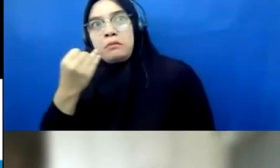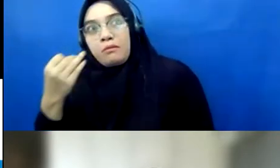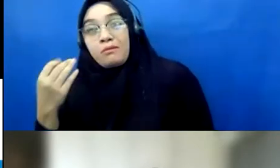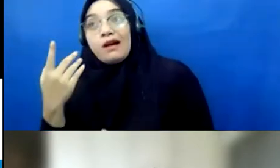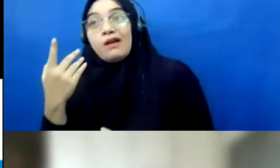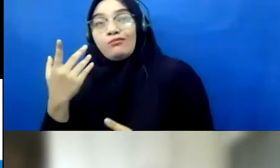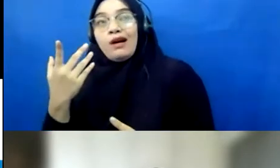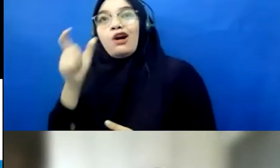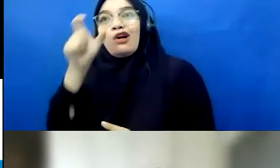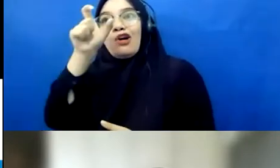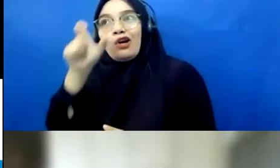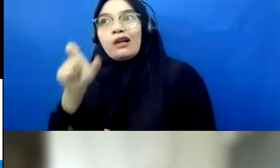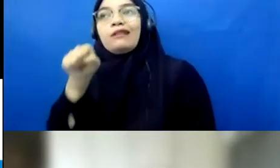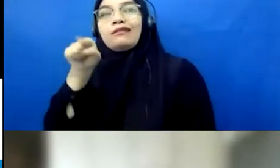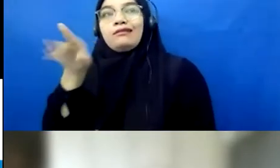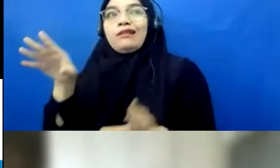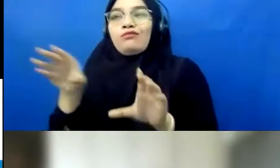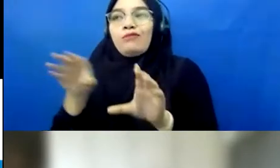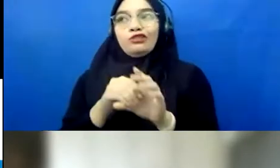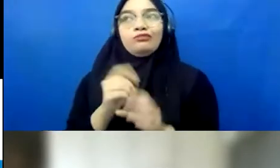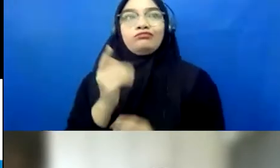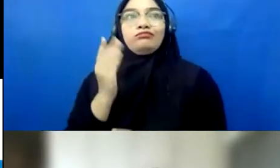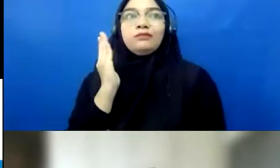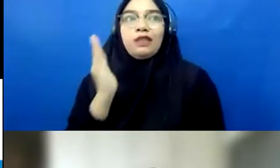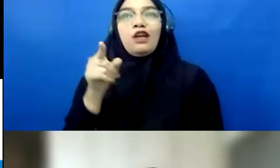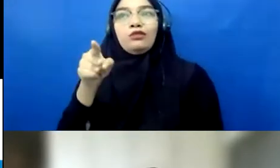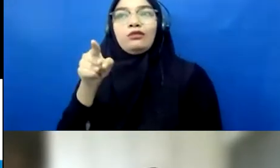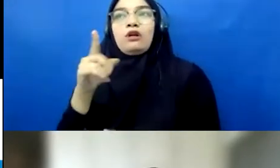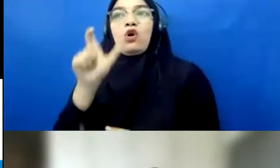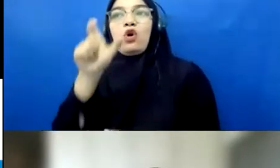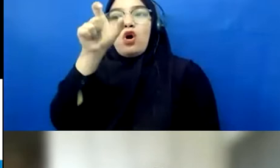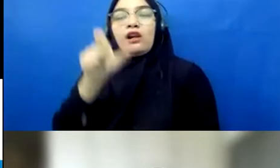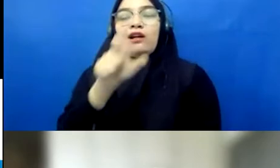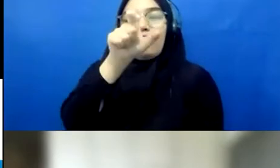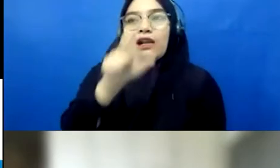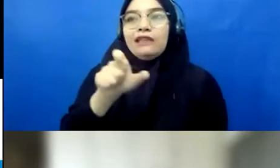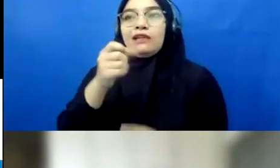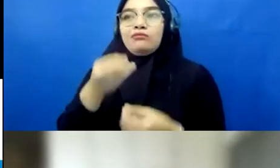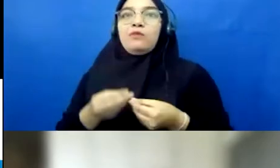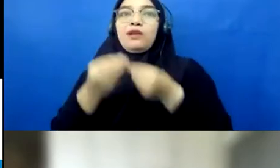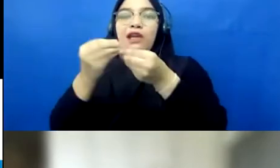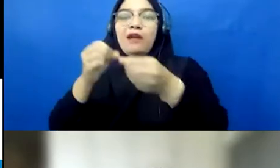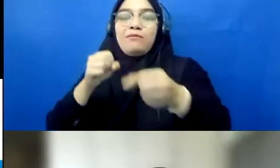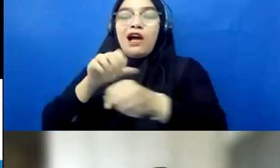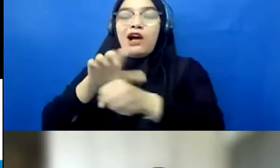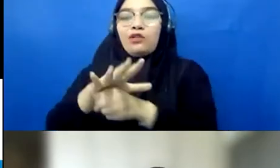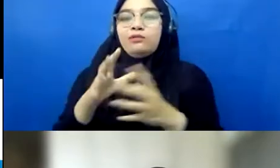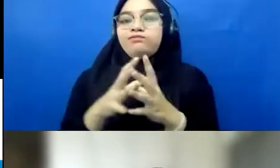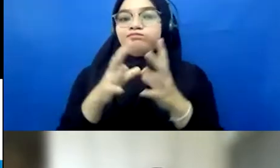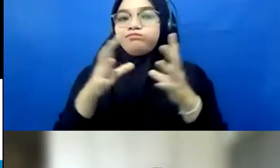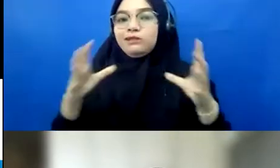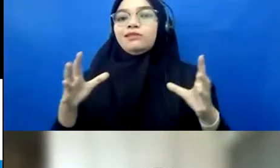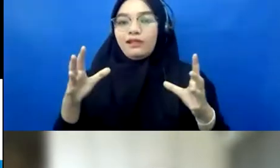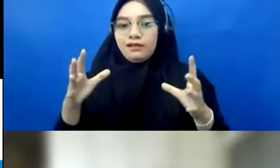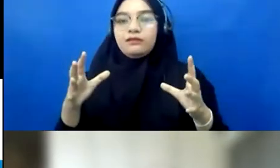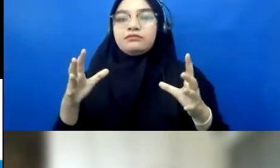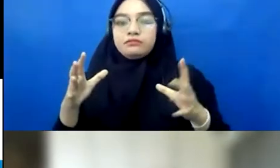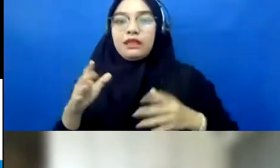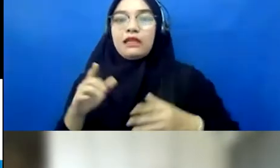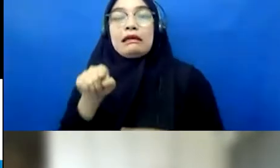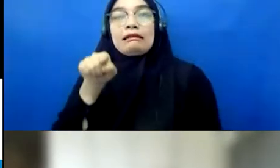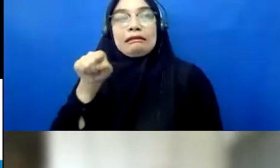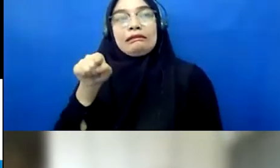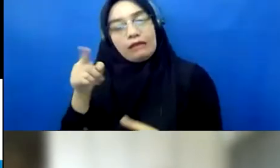social impact practitioners globally. And these world-class professionals represent diverse areas of expertise,